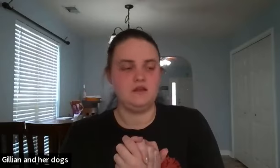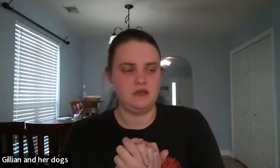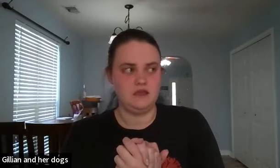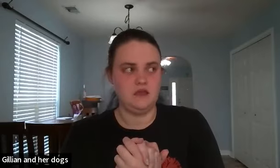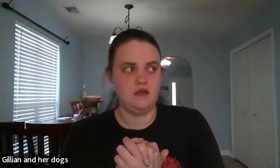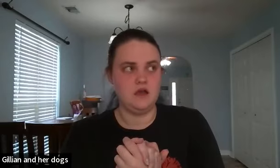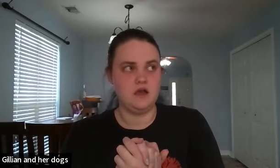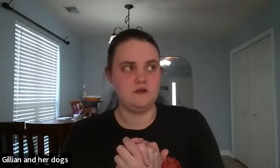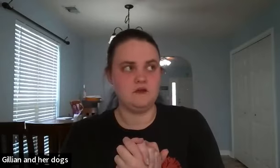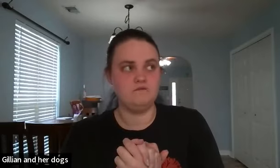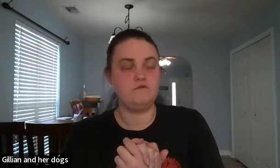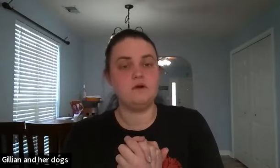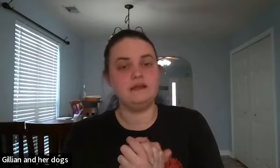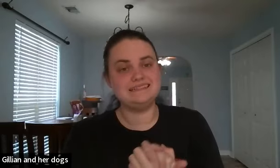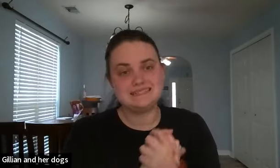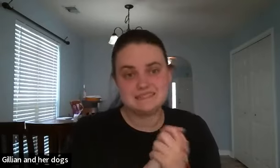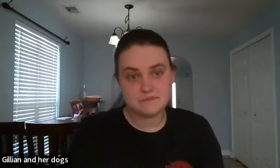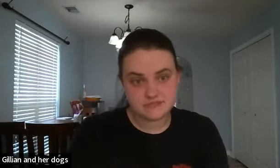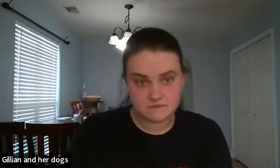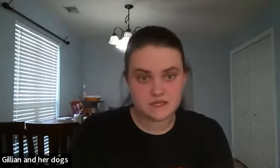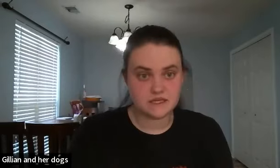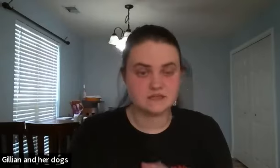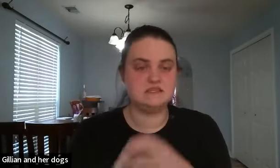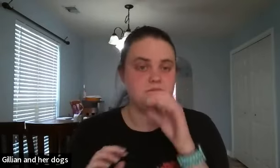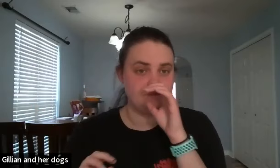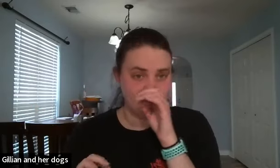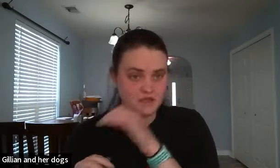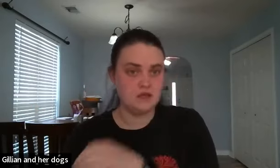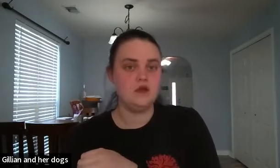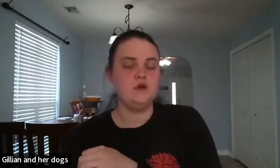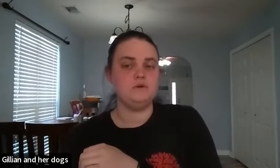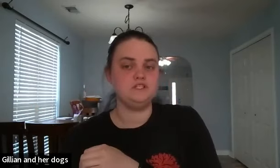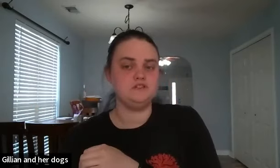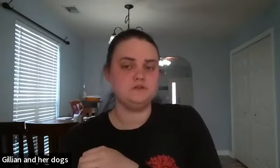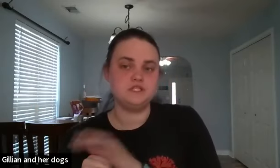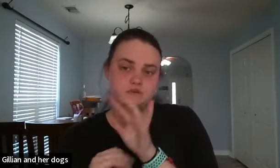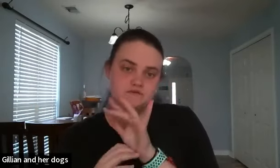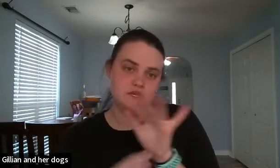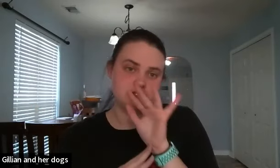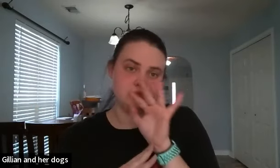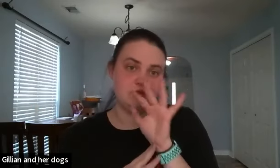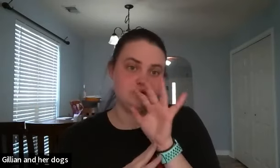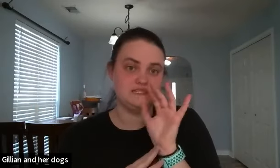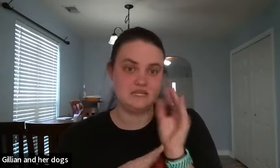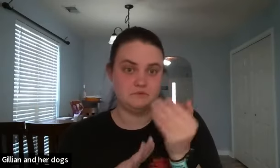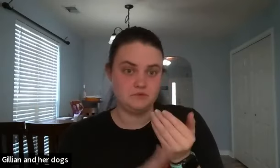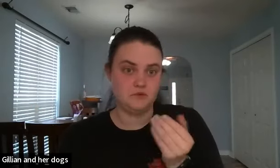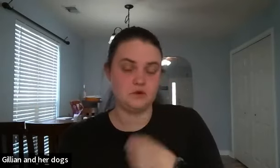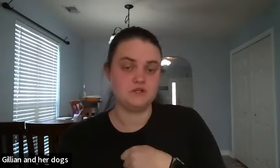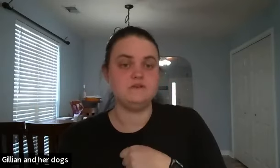Mm-hmm. Okay. For any step siblings, step family, what you do is you would fingerspell the word step before. So if you're